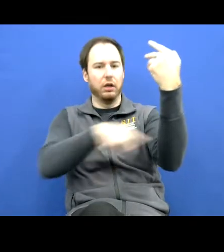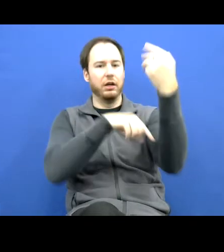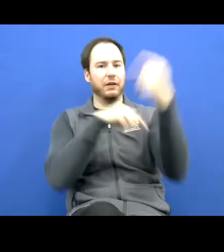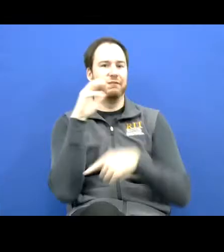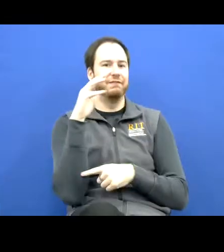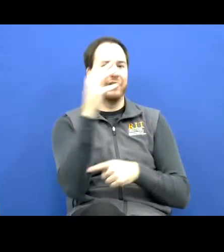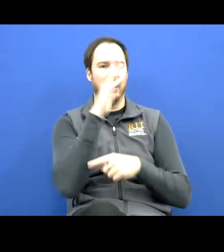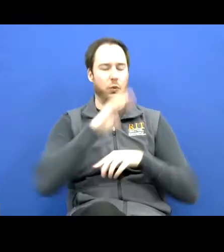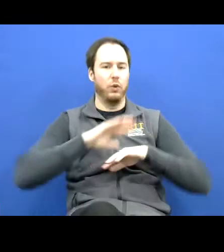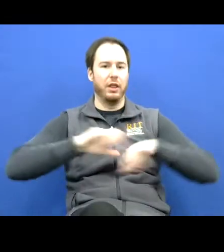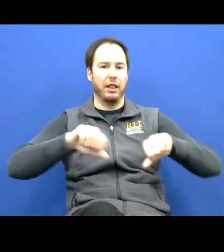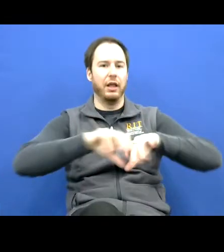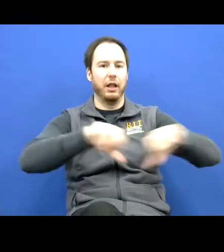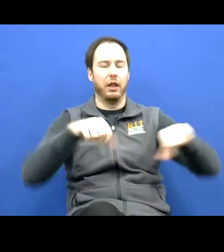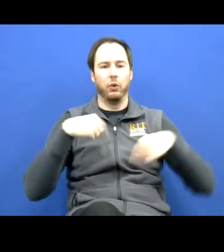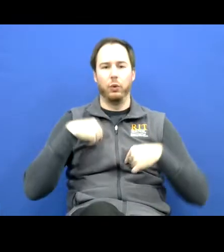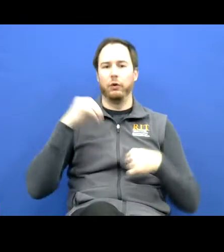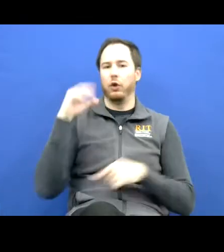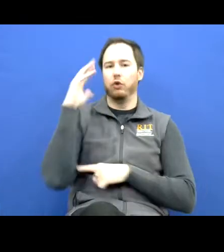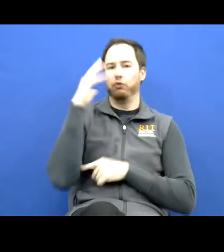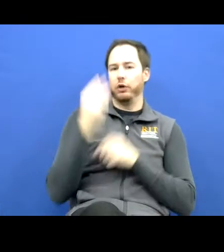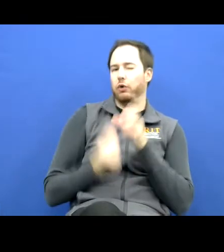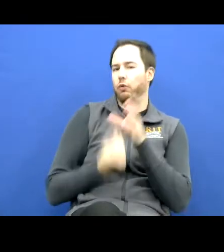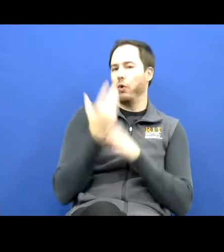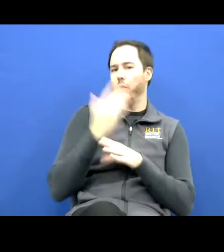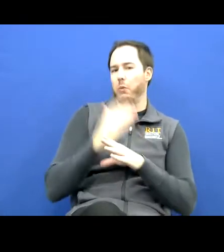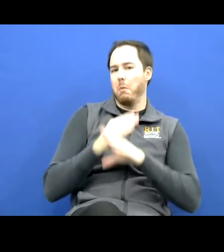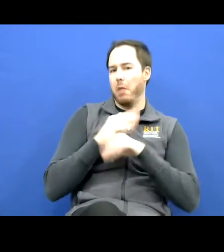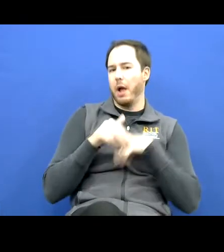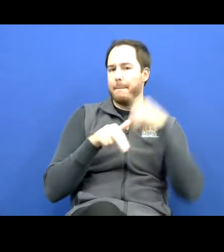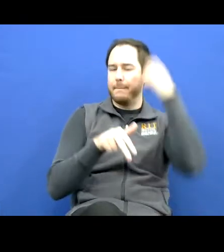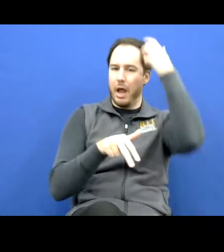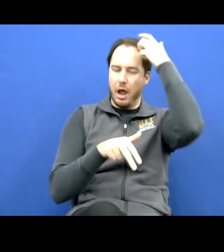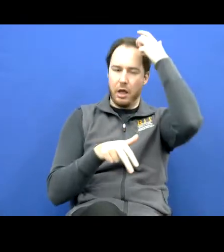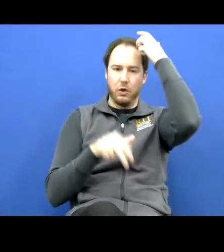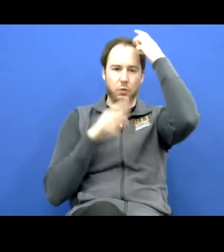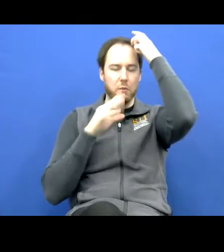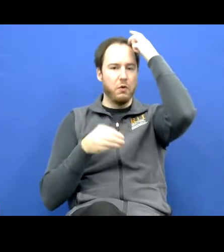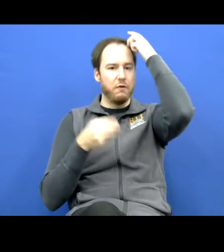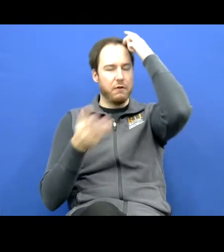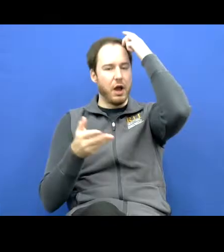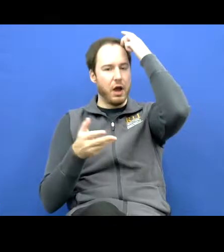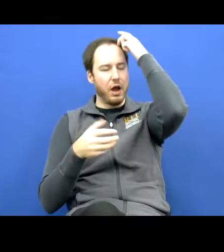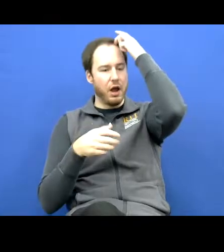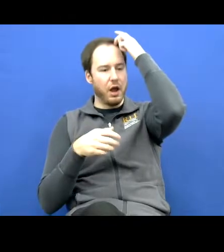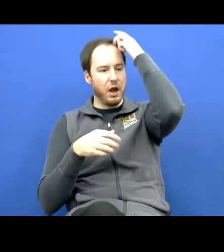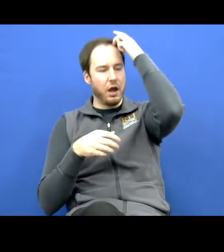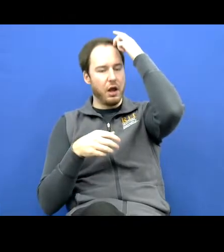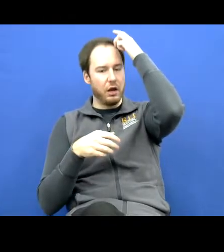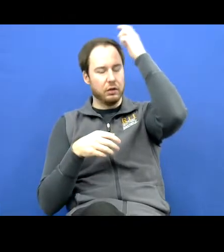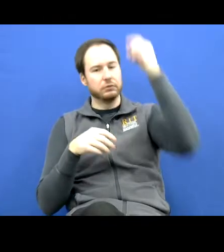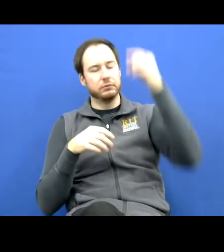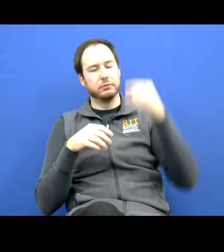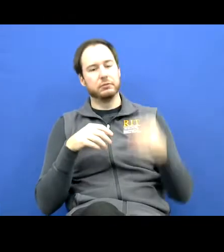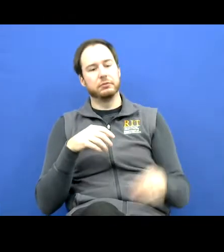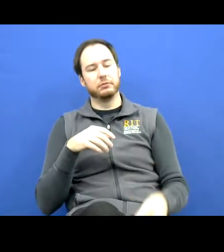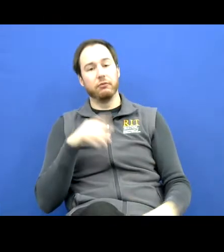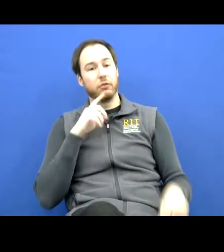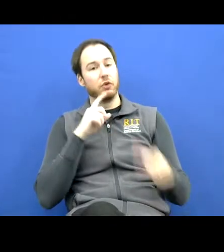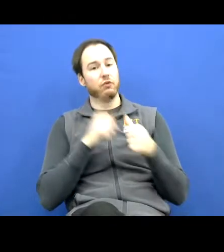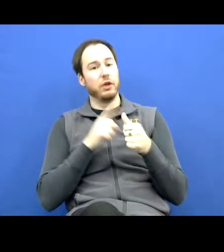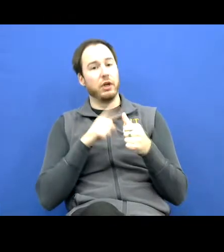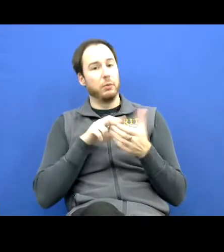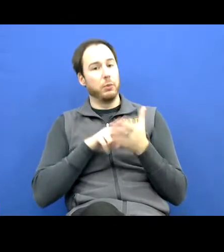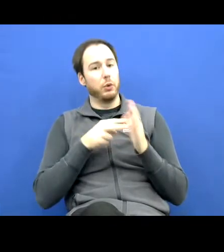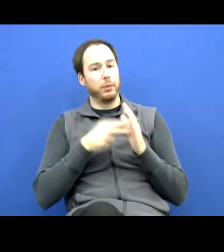We won't have trees growing up and blocking the path. So it does provide for the original purpose of most of